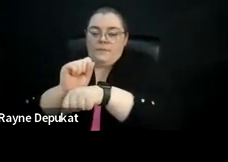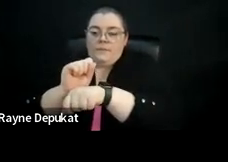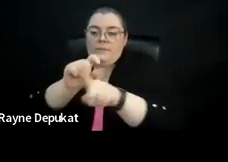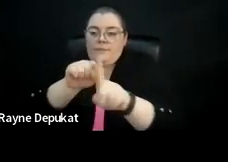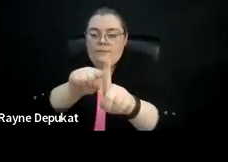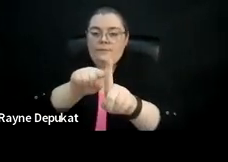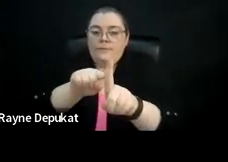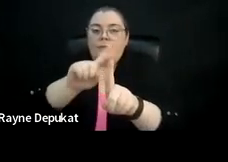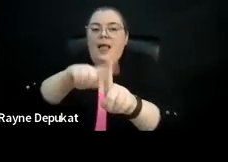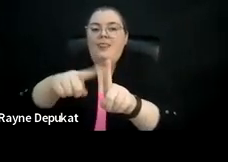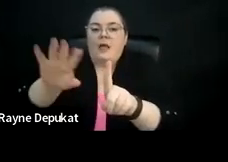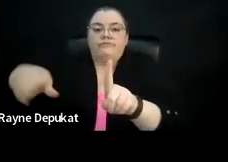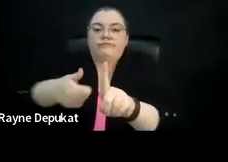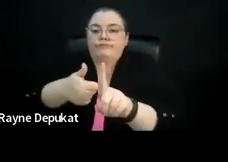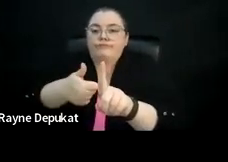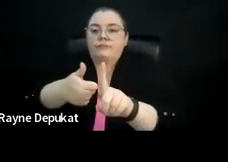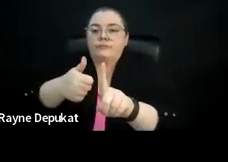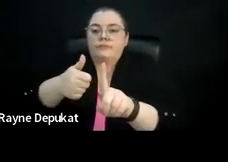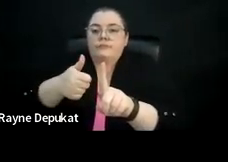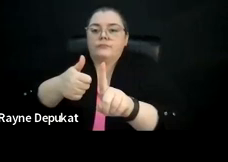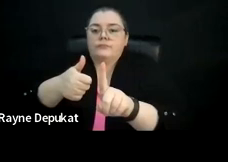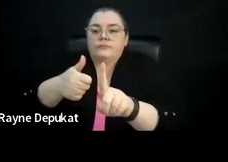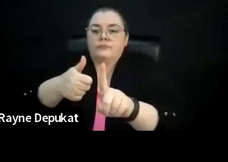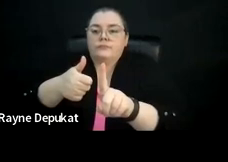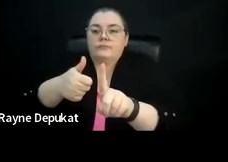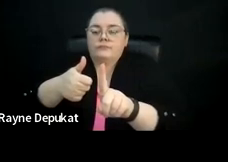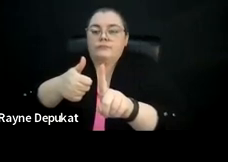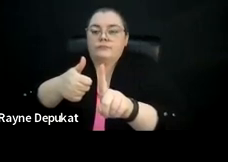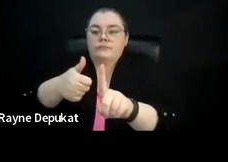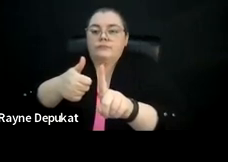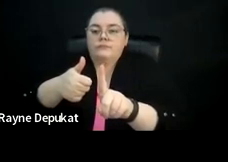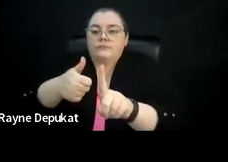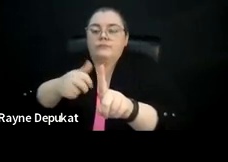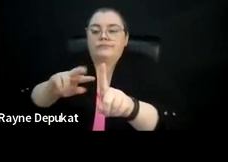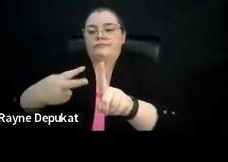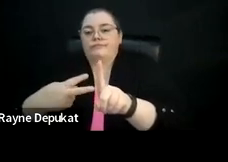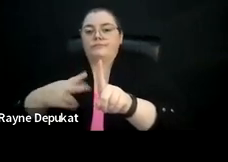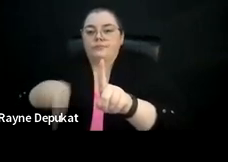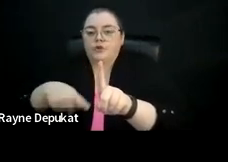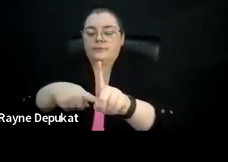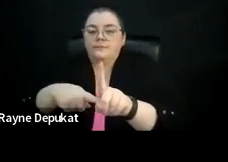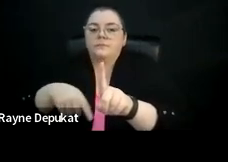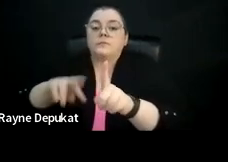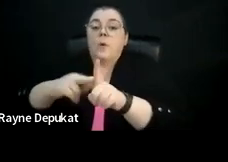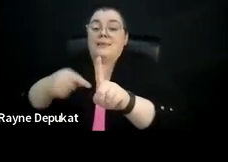referral specialist for a job. And then there could be the second coordinator who's a backup